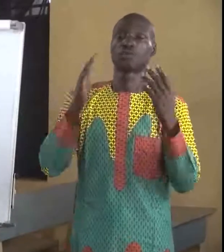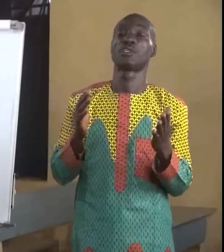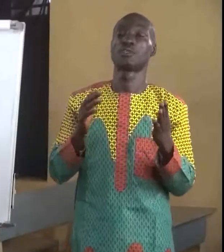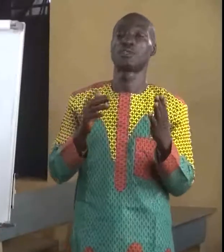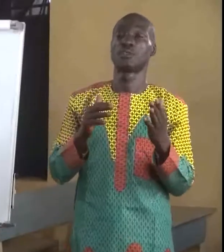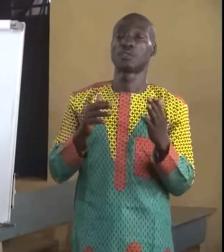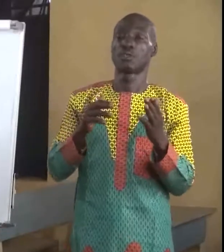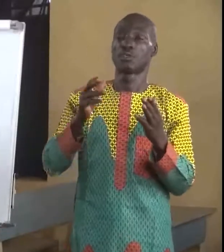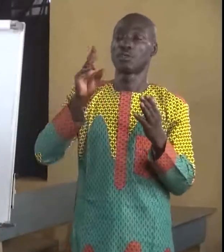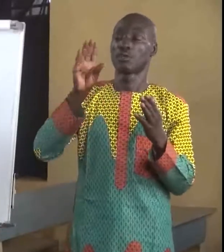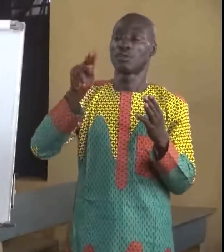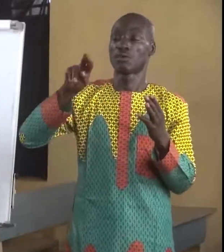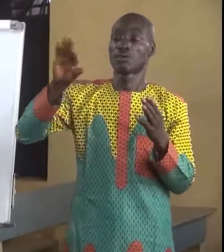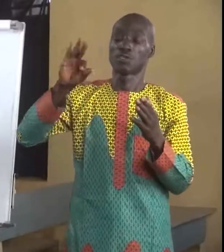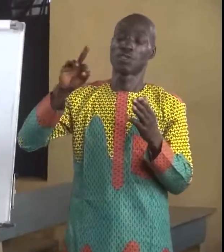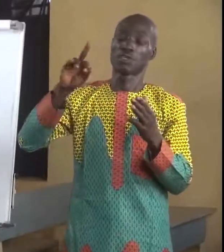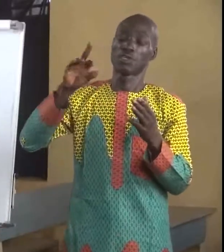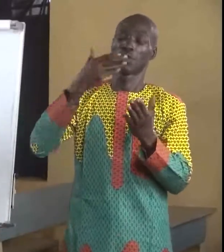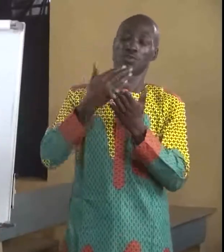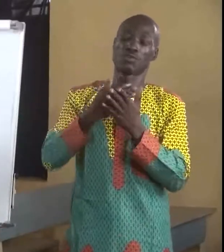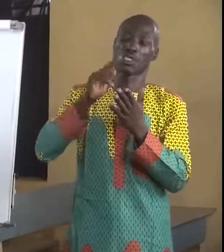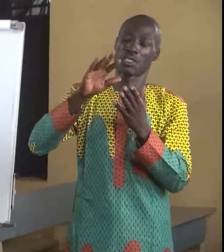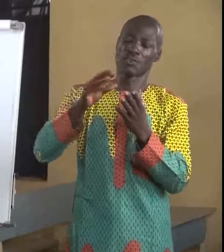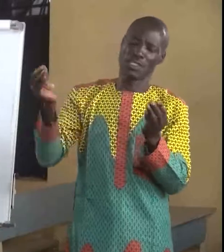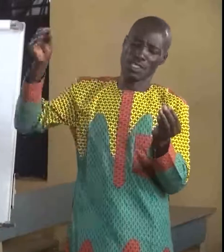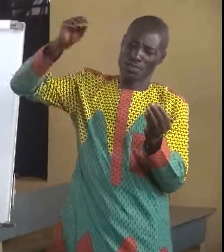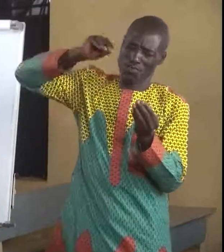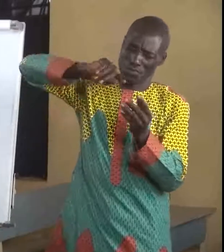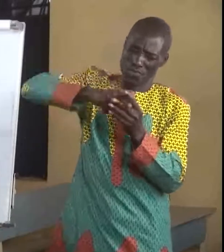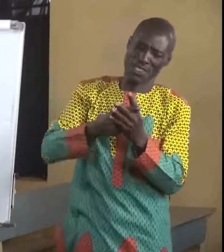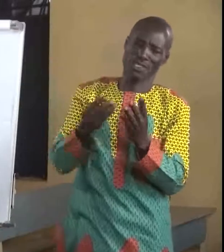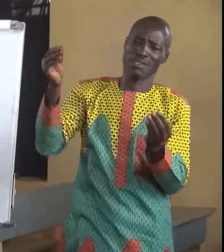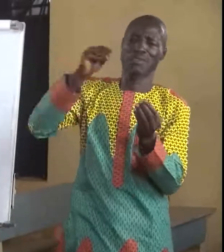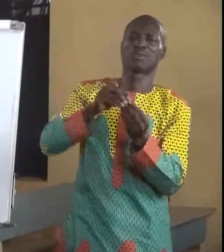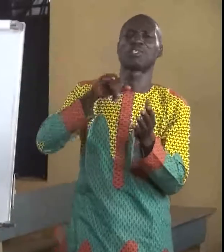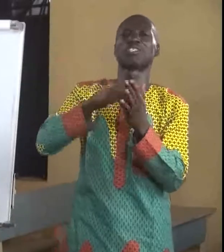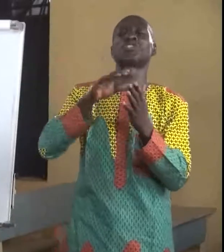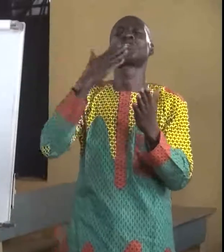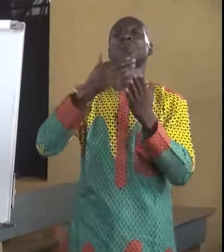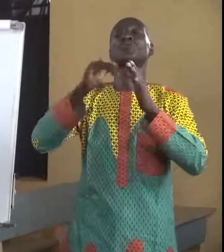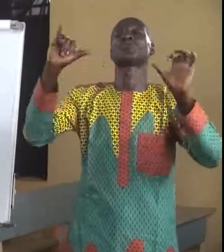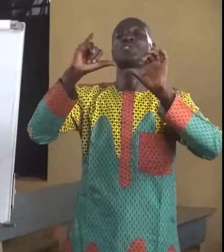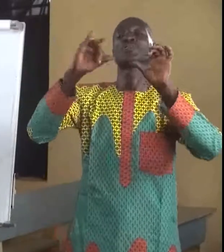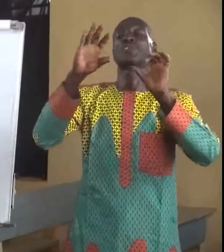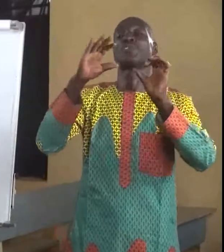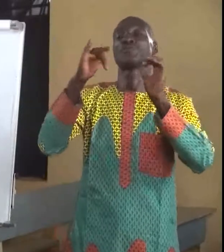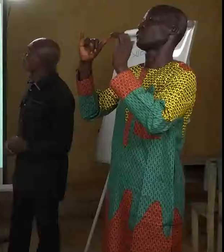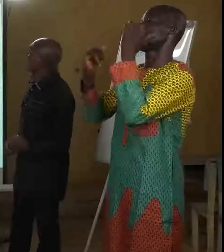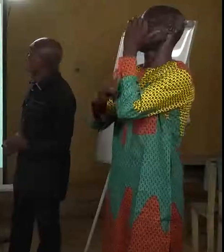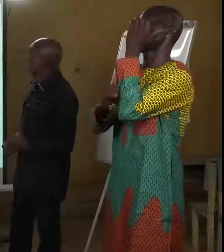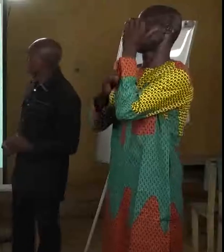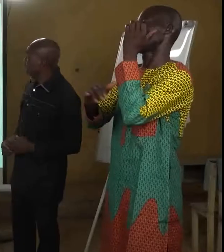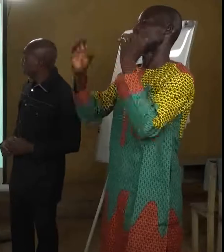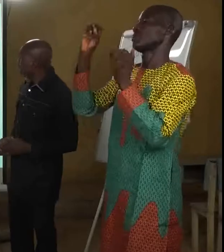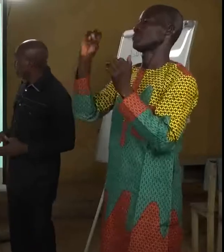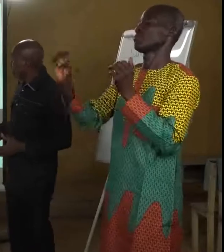products or consumer goods and services start increasing, it's a very good measurement of a country's inflation.